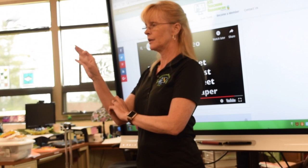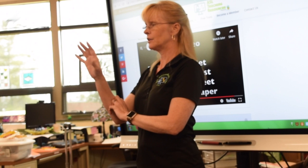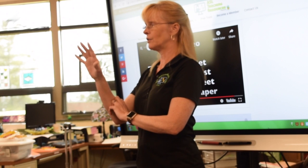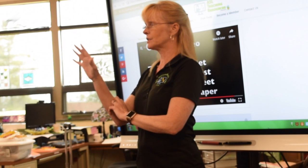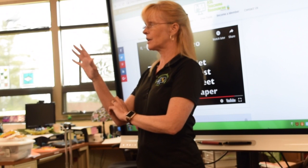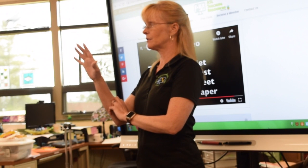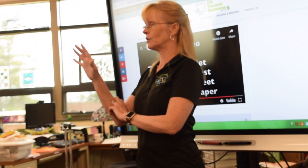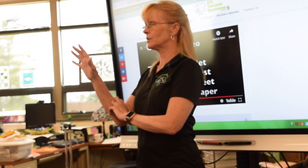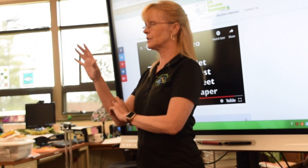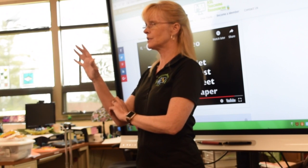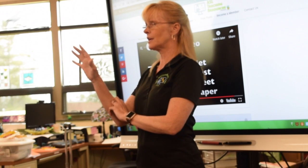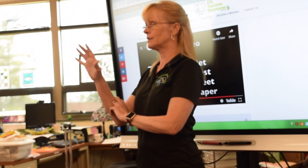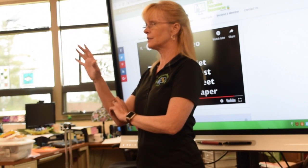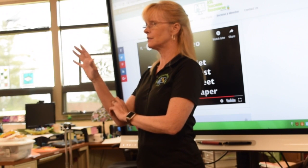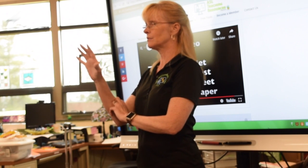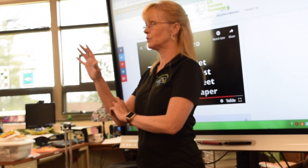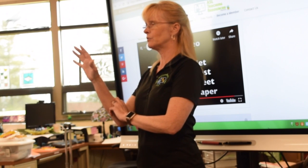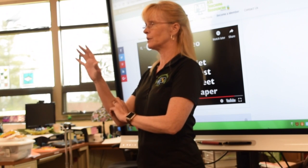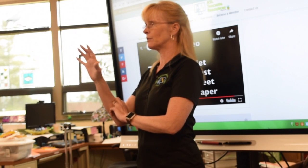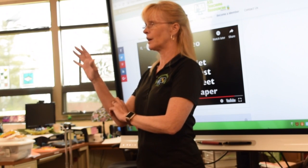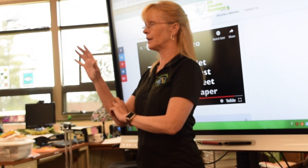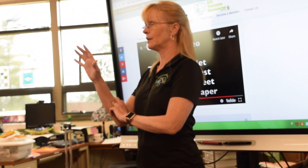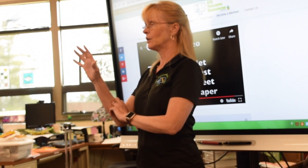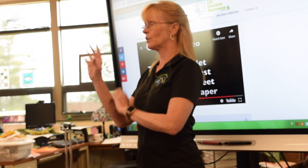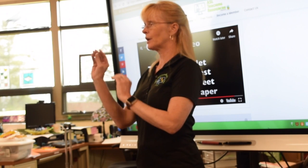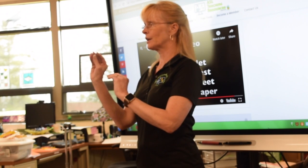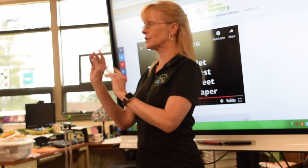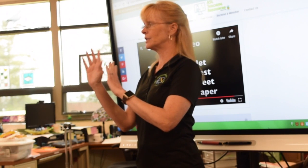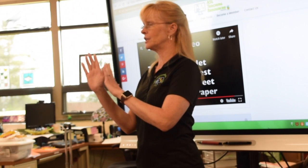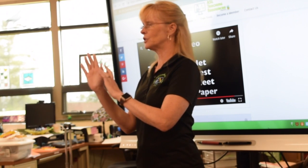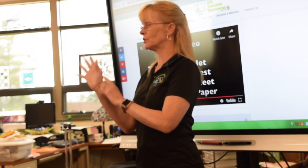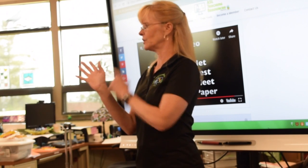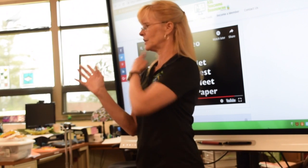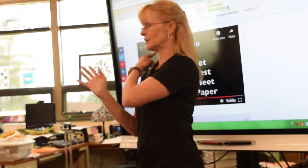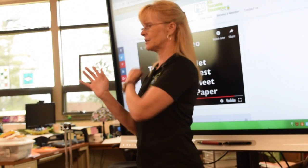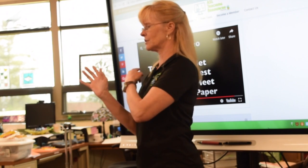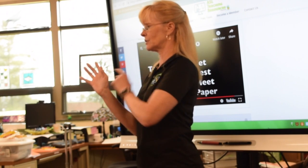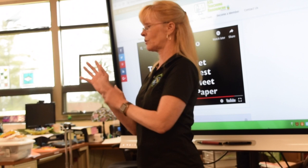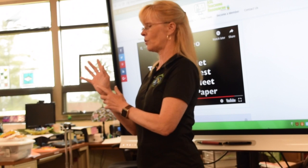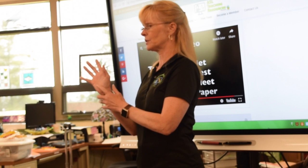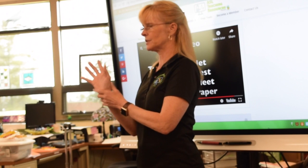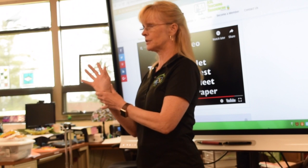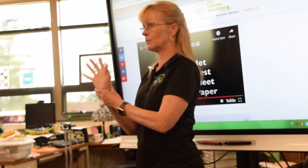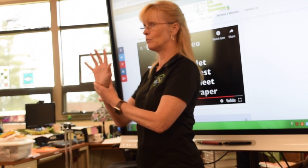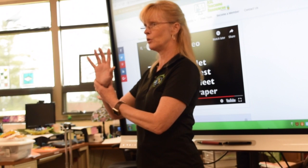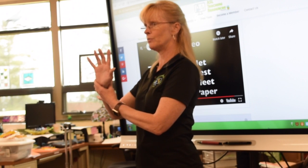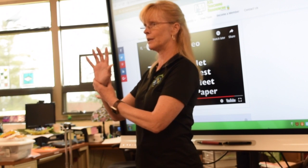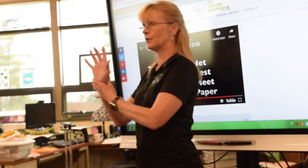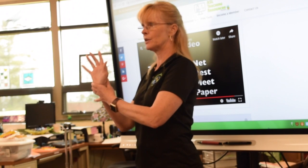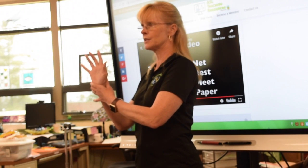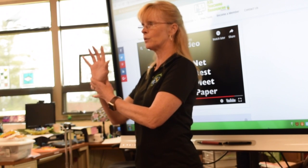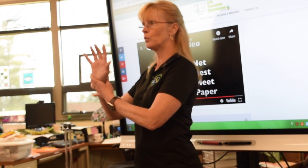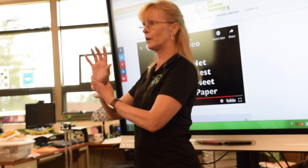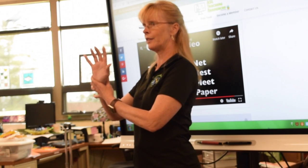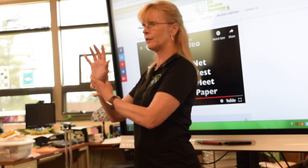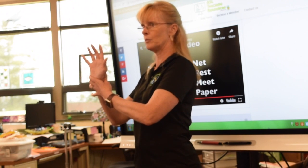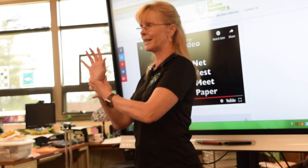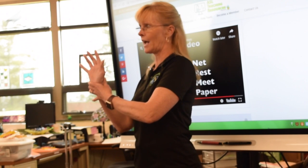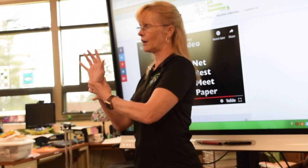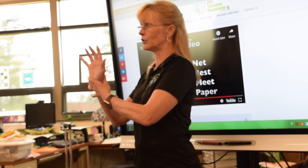29. Notice the slight movement, right? We're going to actually teach you in this course the movement. There is a rhythm in how you